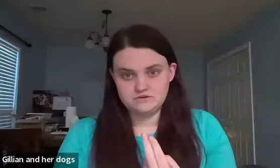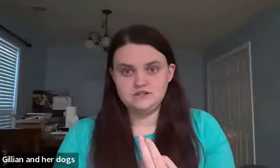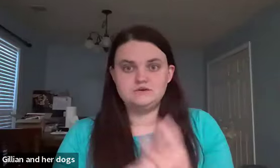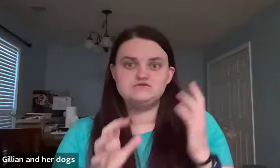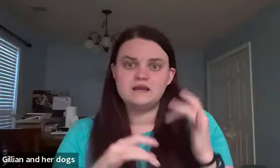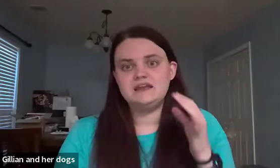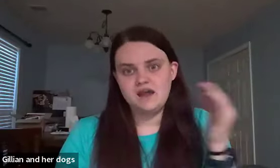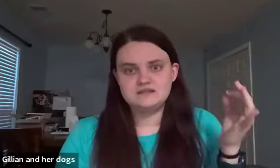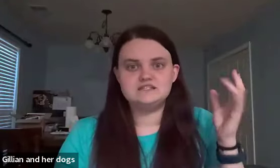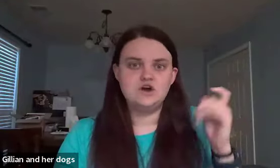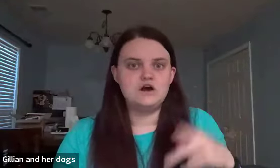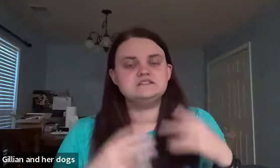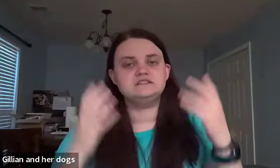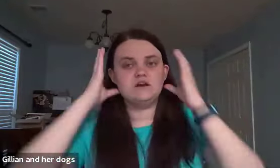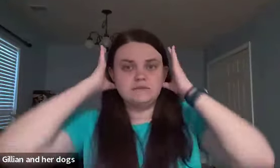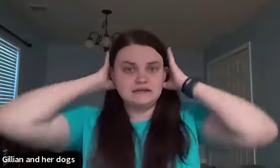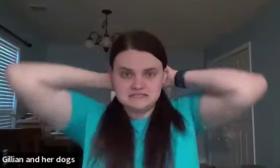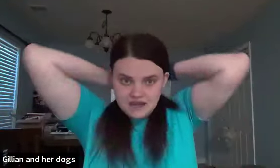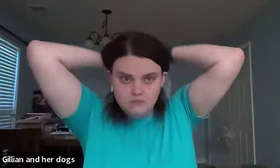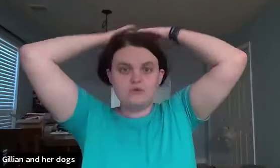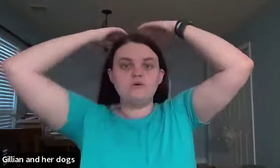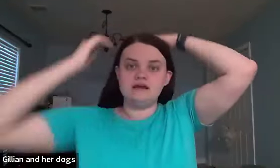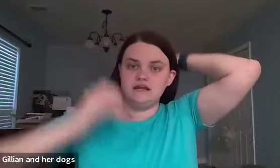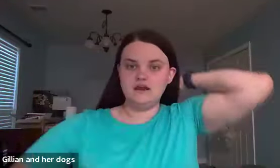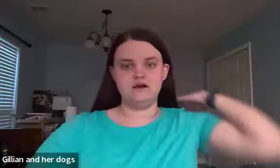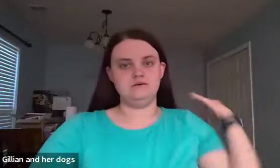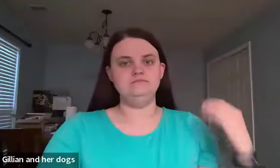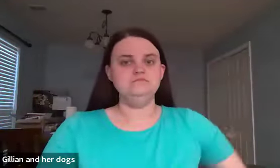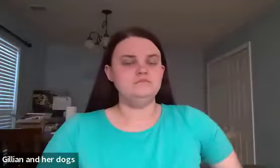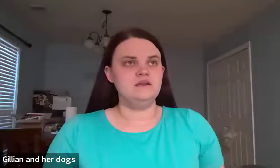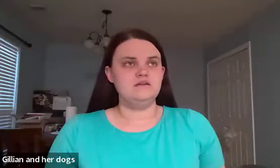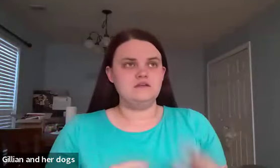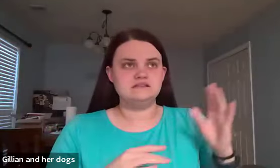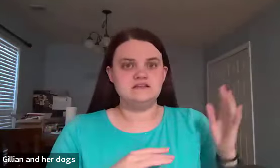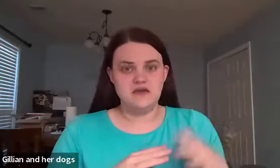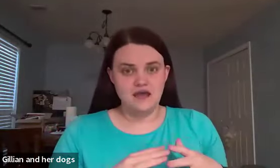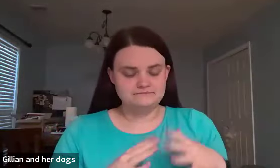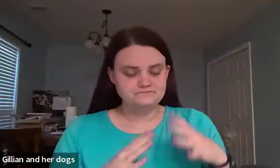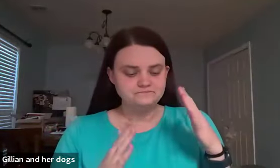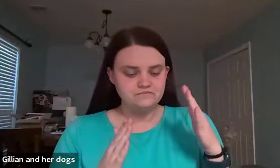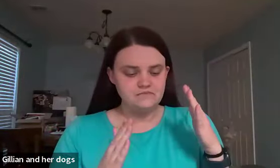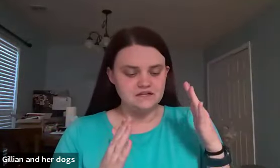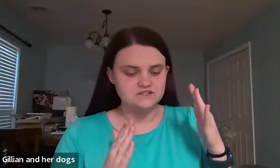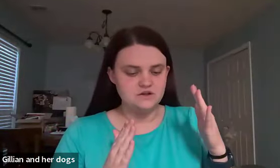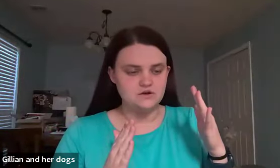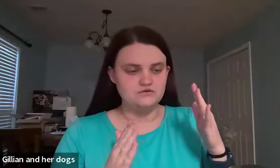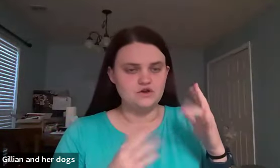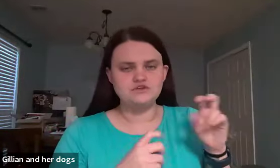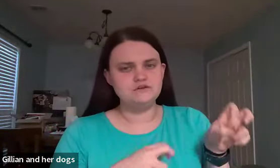use. It's raining cats and dogs because it's talking about it's downpouring, things like that. And so those don't